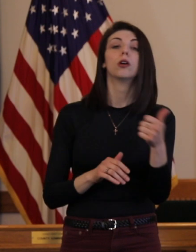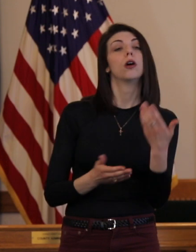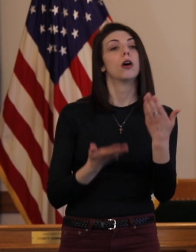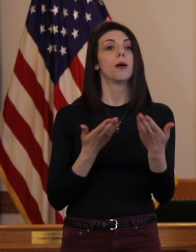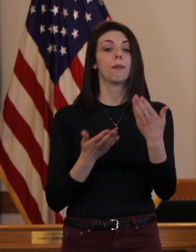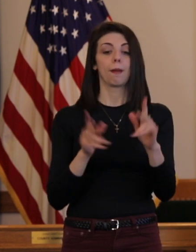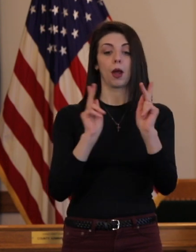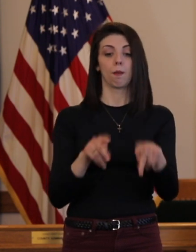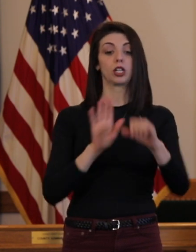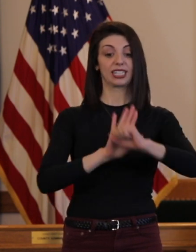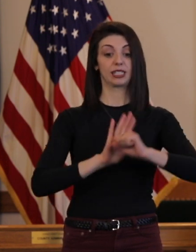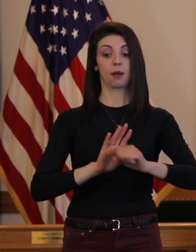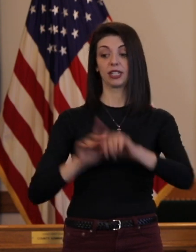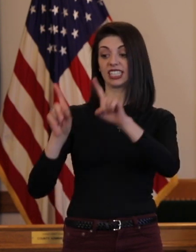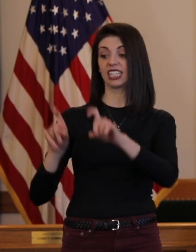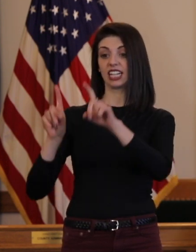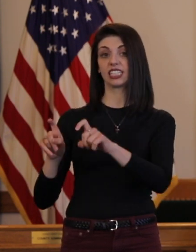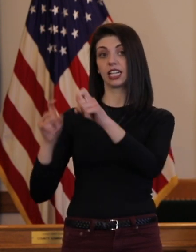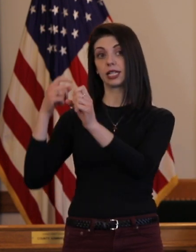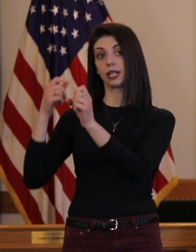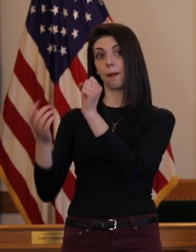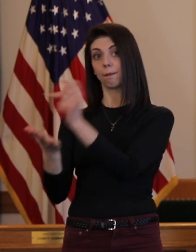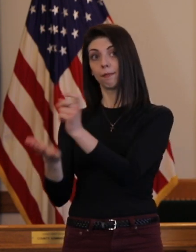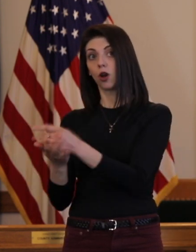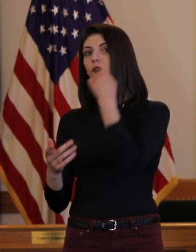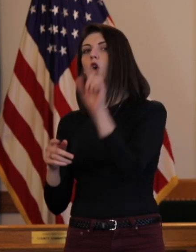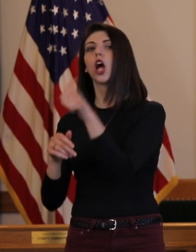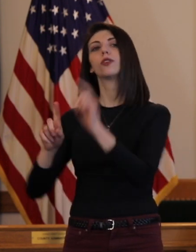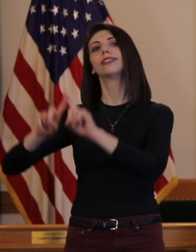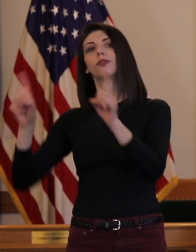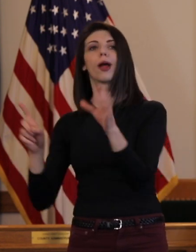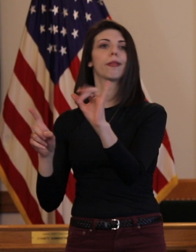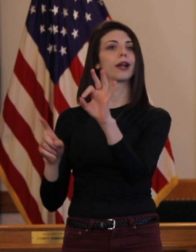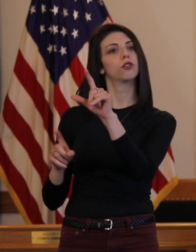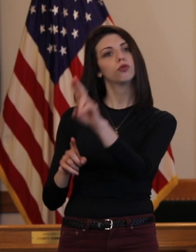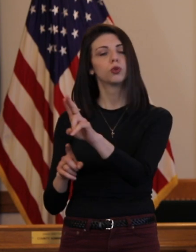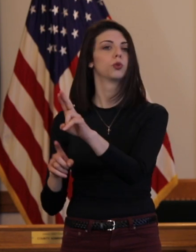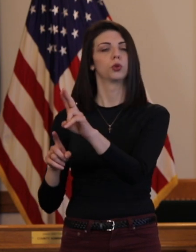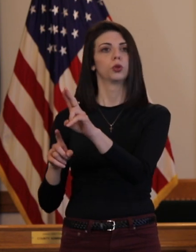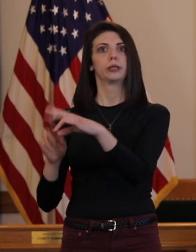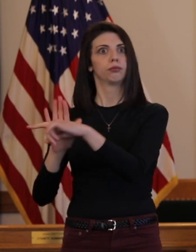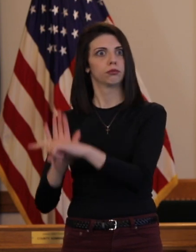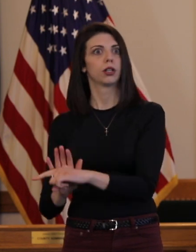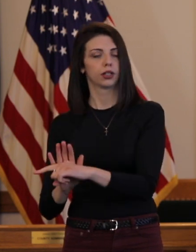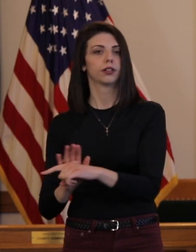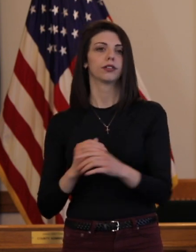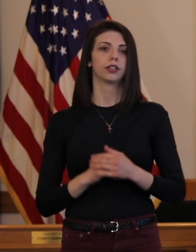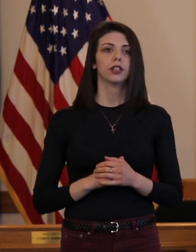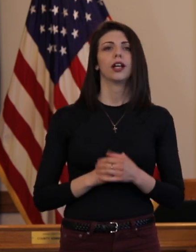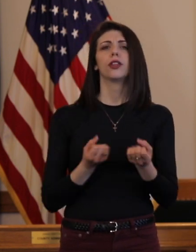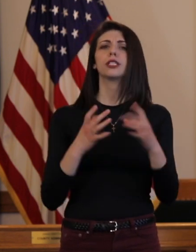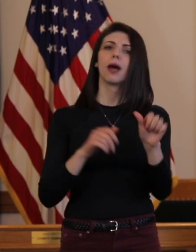symptomatic and has not tested positive for any other infection, or other cases where the facts and